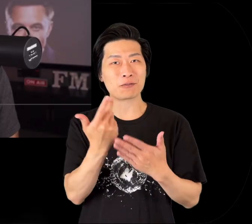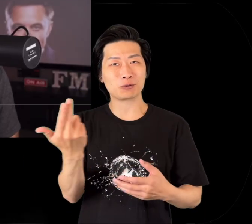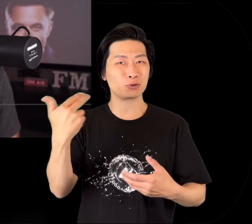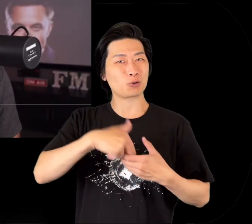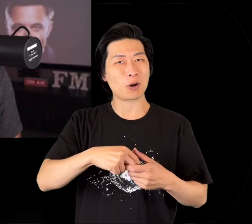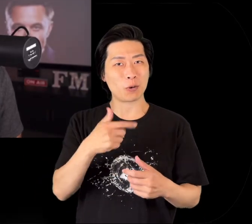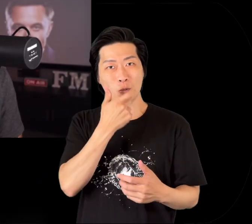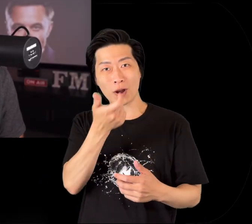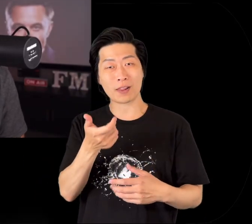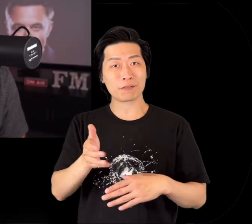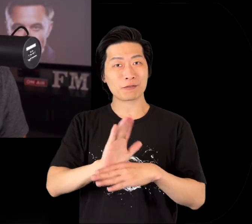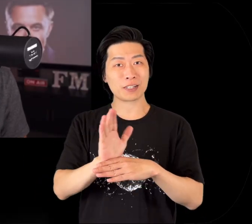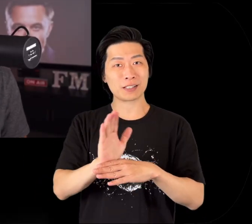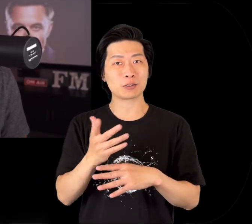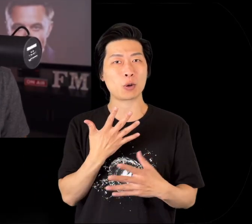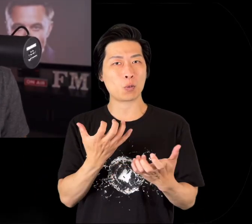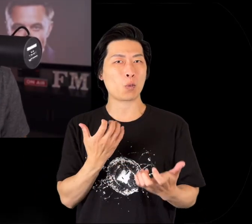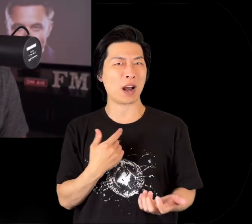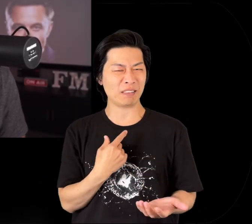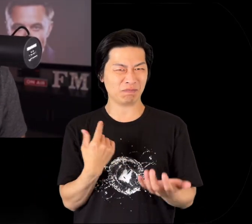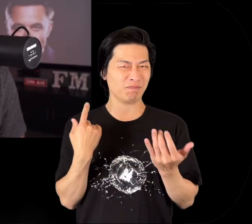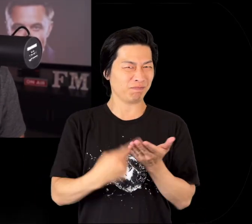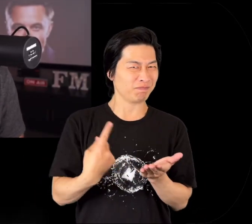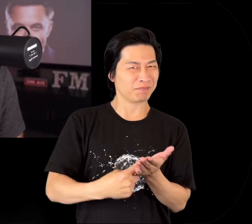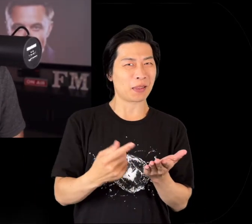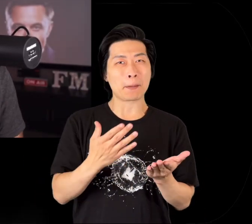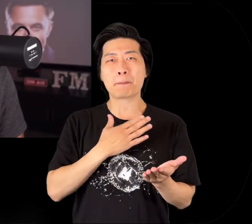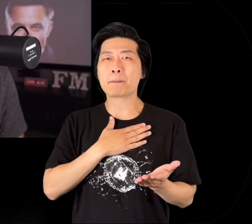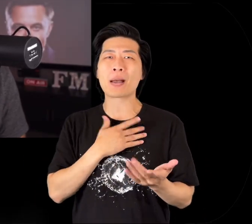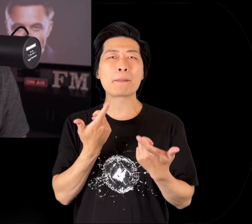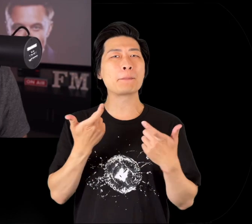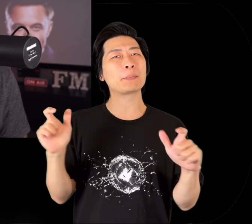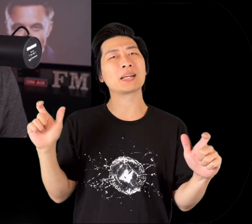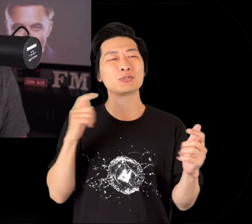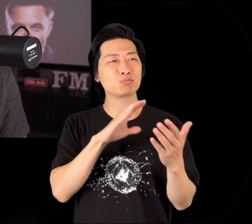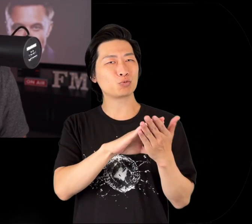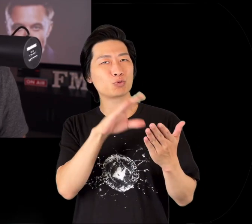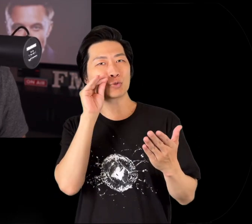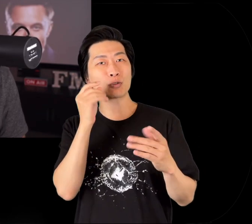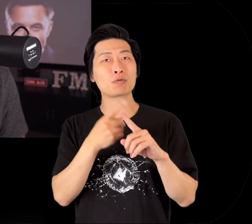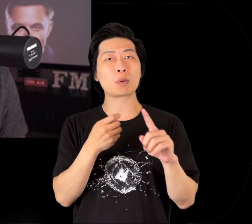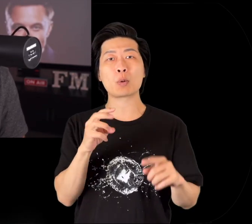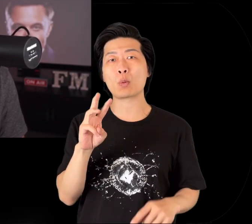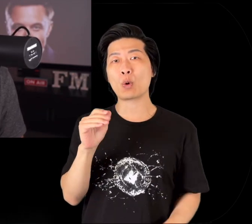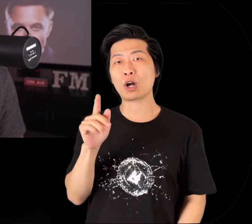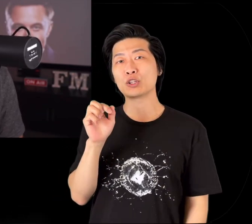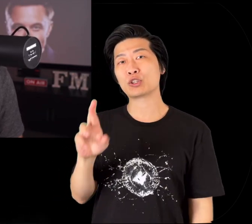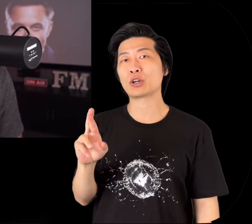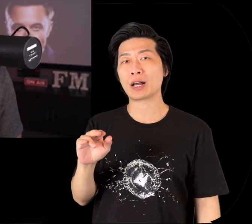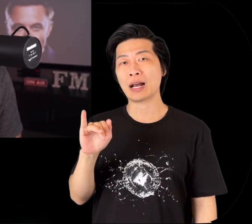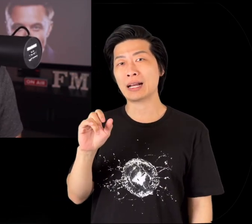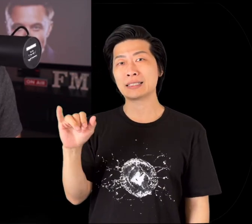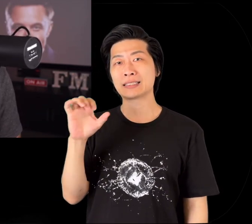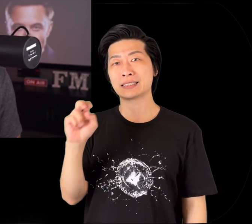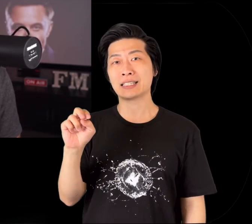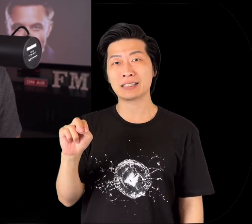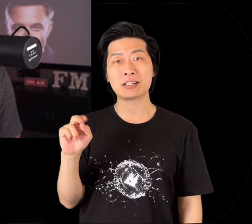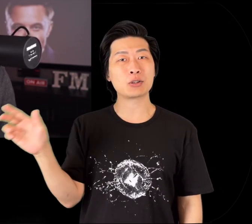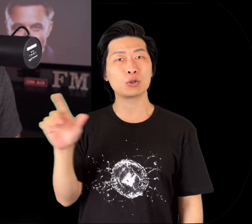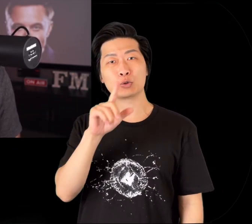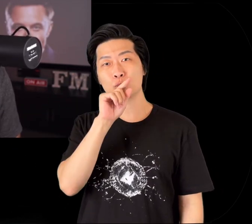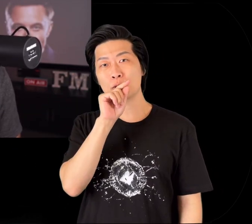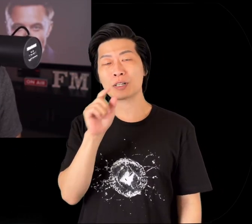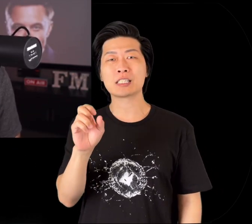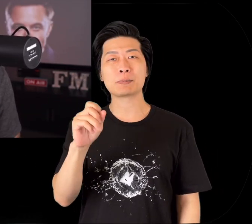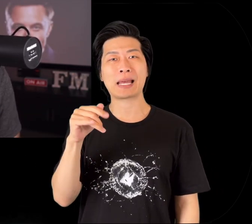Hello everyone. Thank you so much for joining me today. For today's video, I want to take my biggest takeaways from Walter Isaacson's Twitter space recently